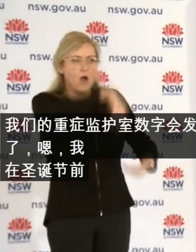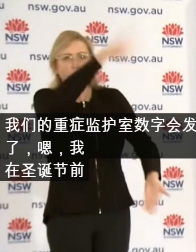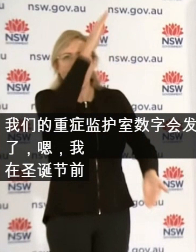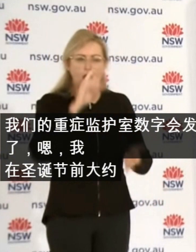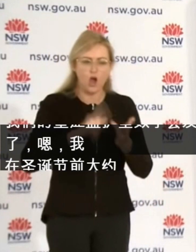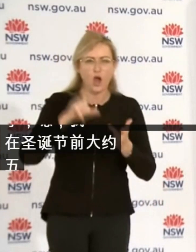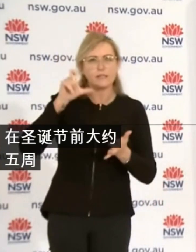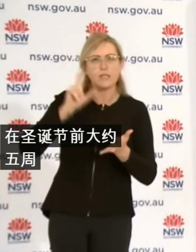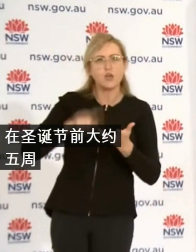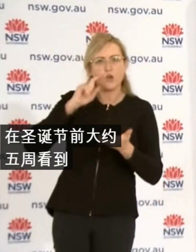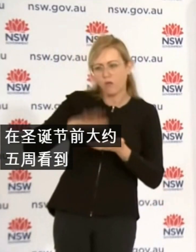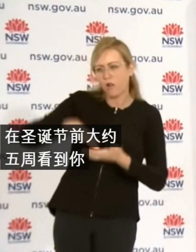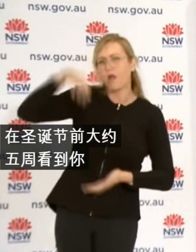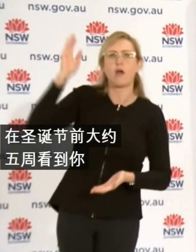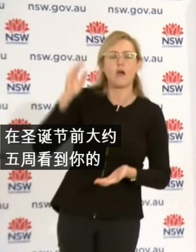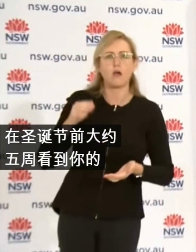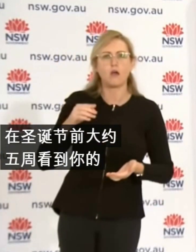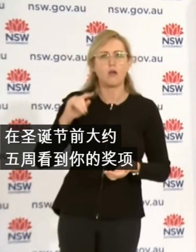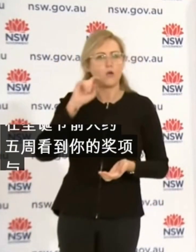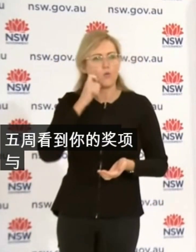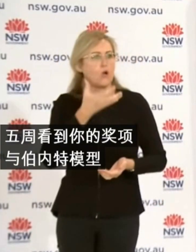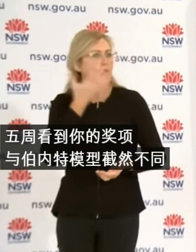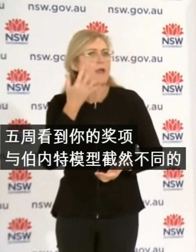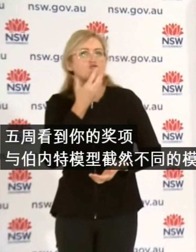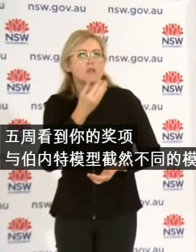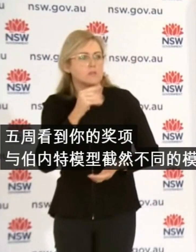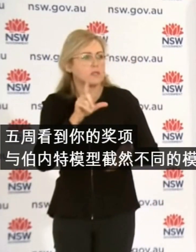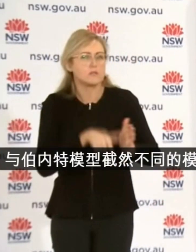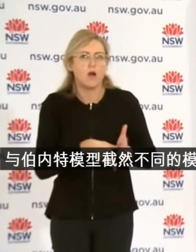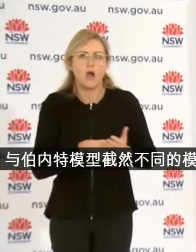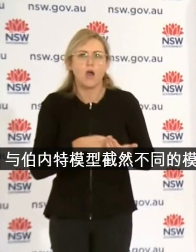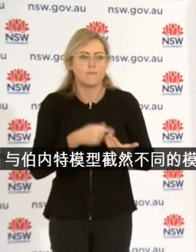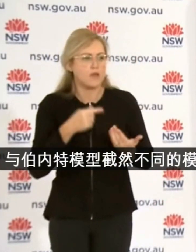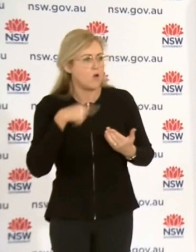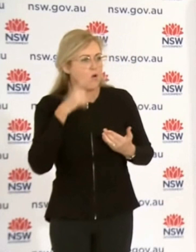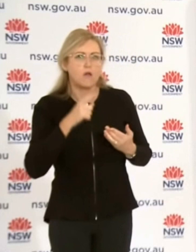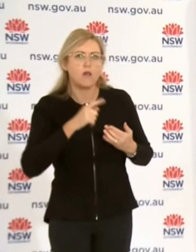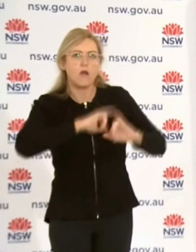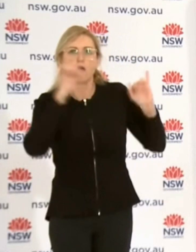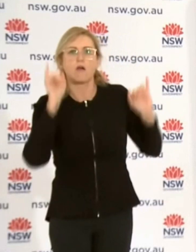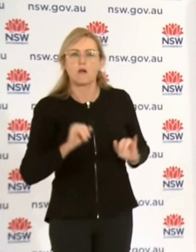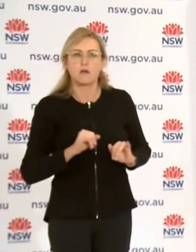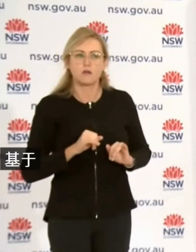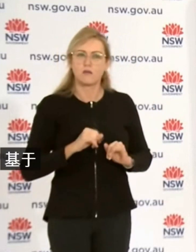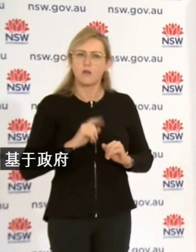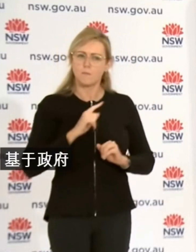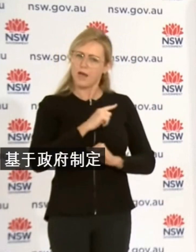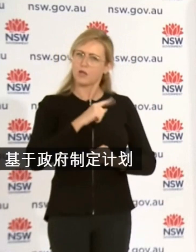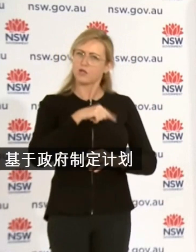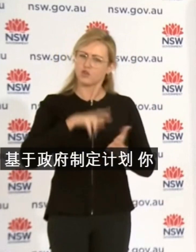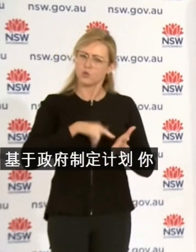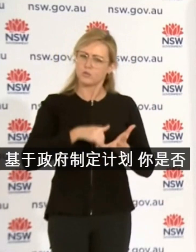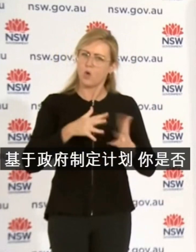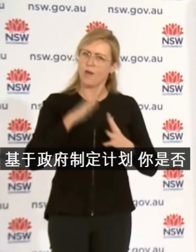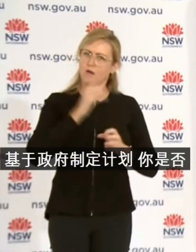full over Christmas for some 5 weeks, a very different modelling to the Burnett modelling that you've been basing the plans on, the government's been basing its plans